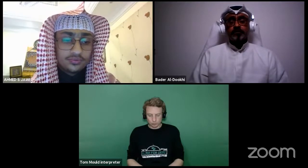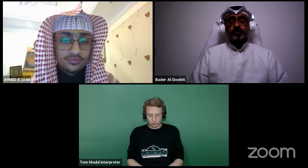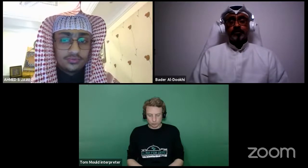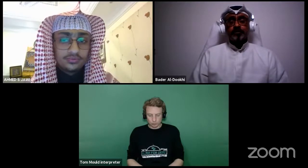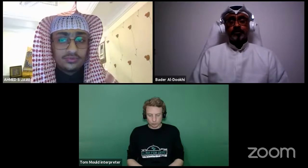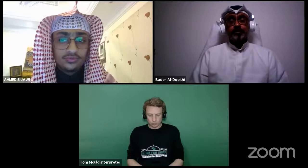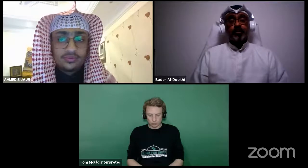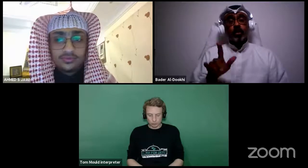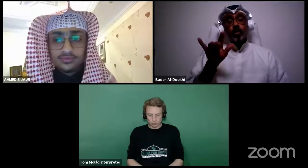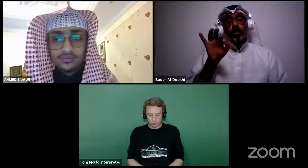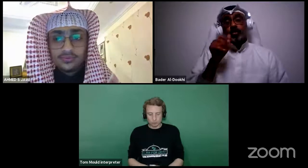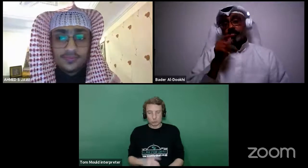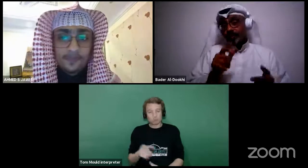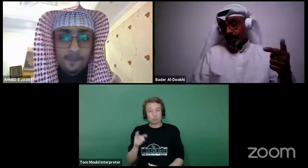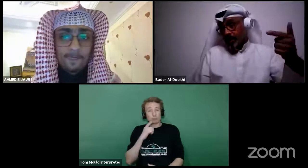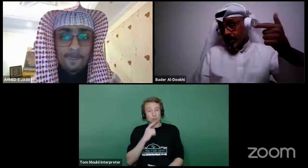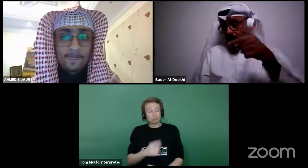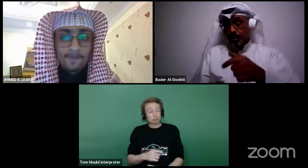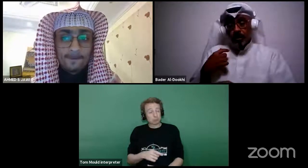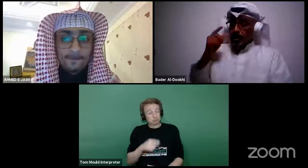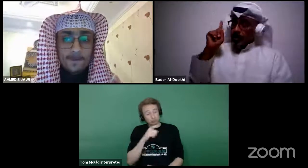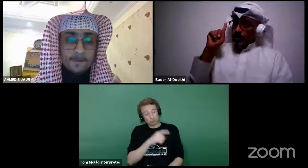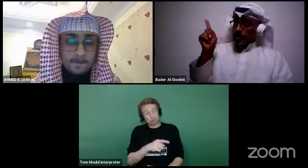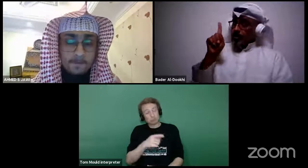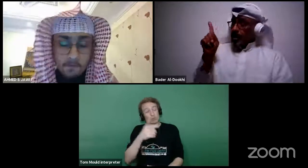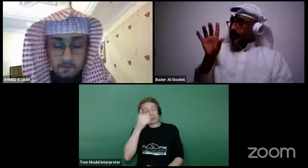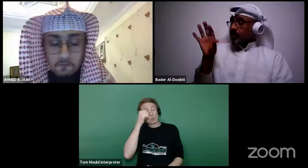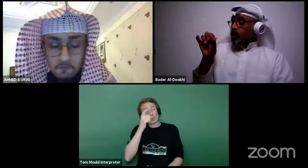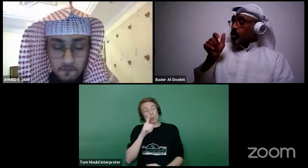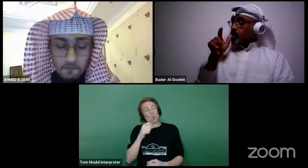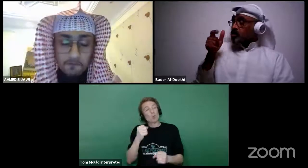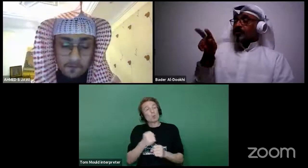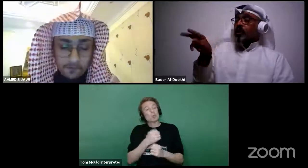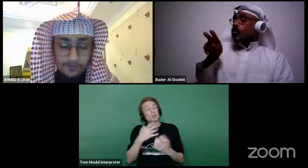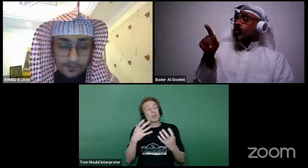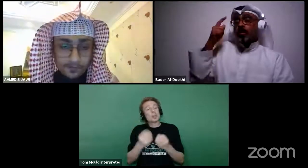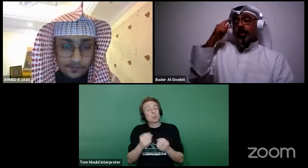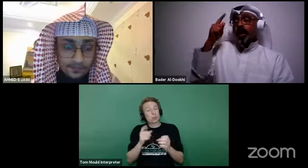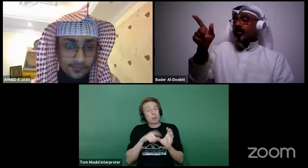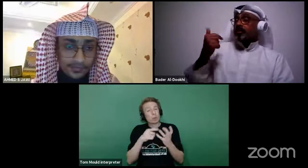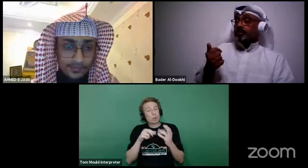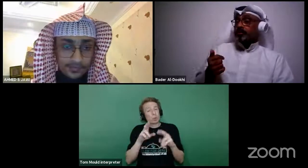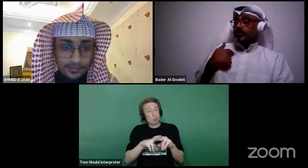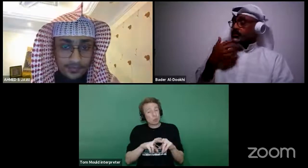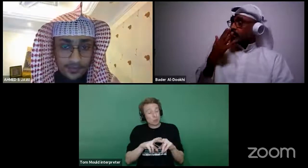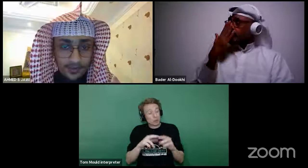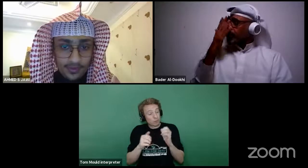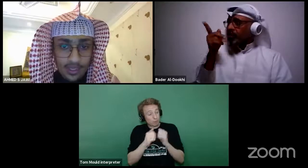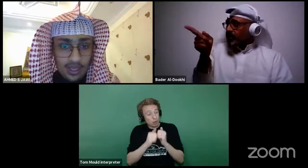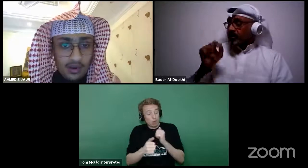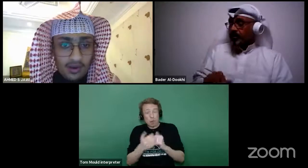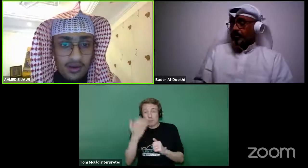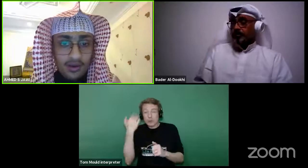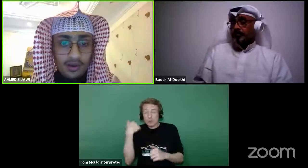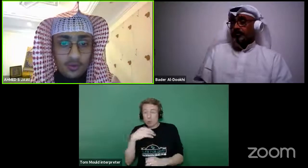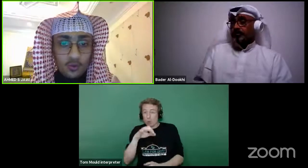He said, "Do you know what you did with Joseph and his brother when you were ignorant?"